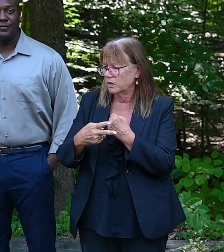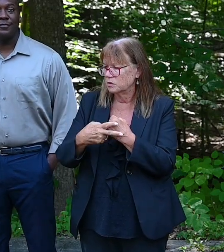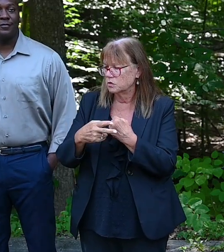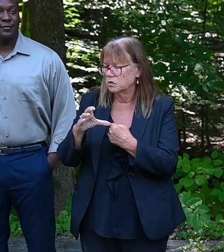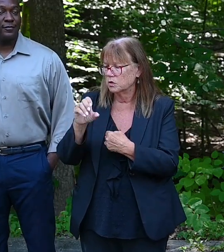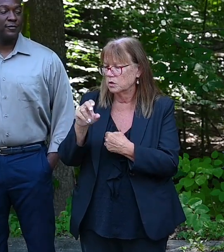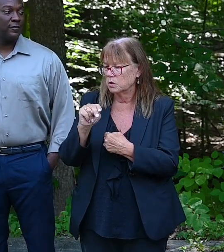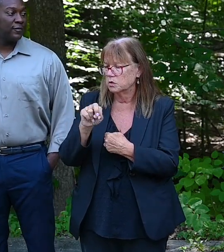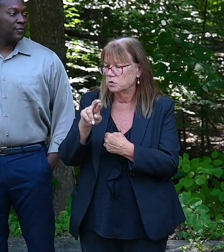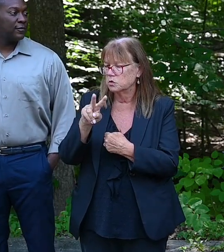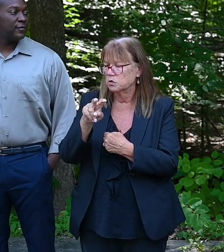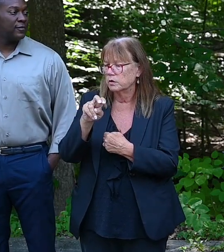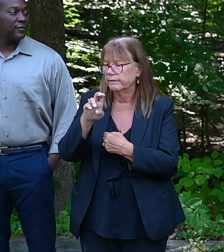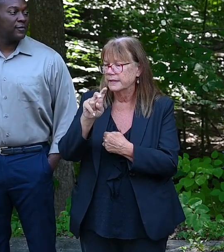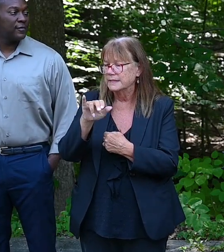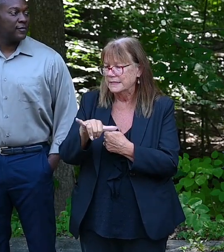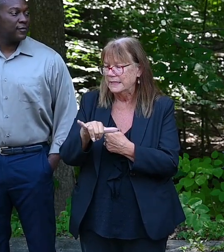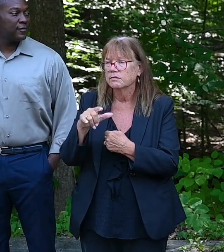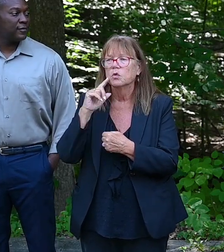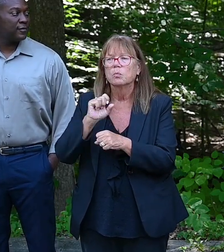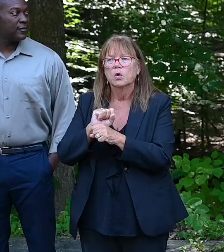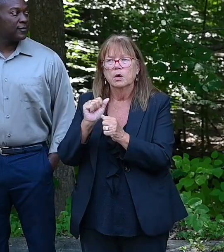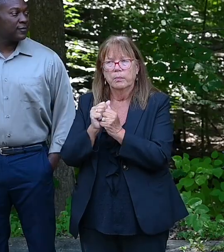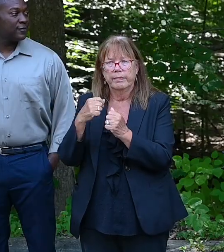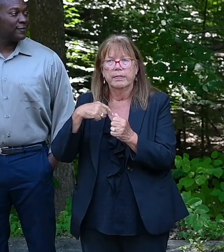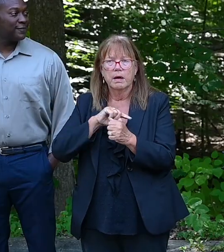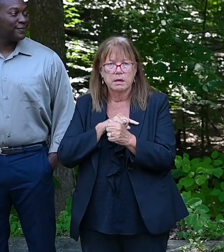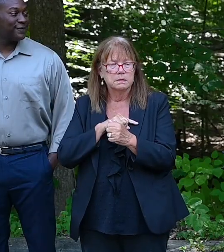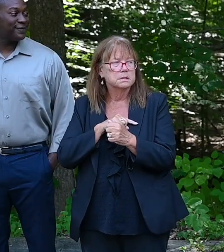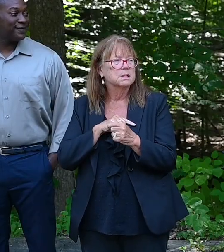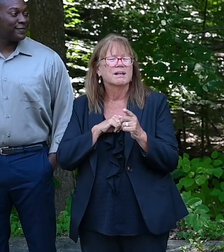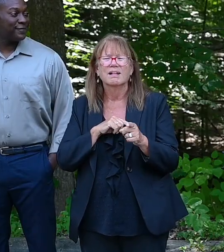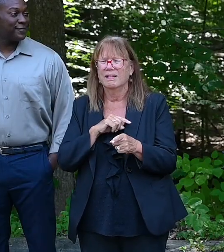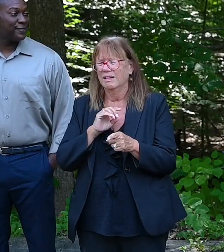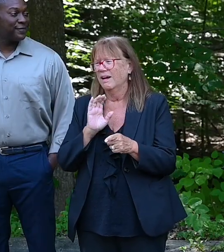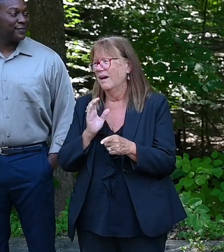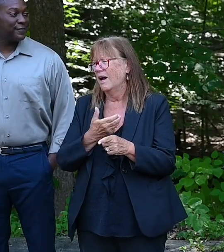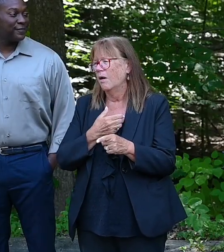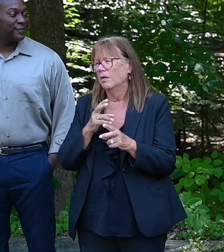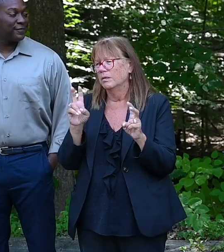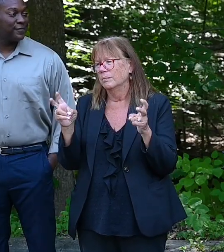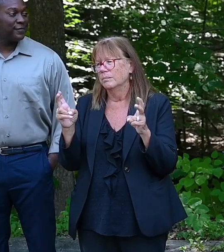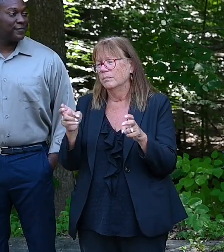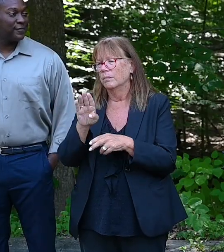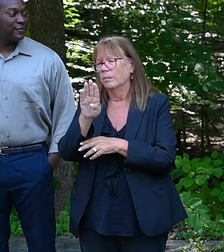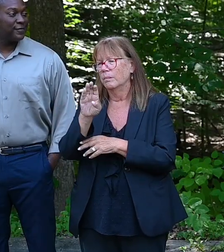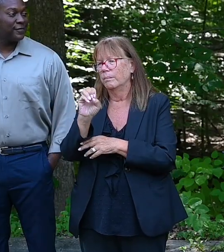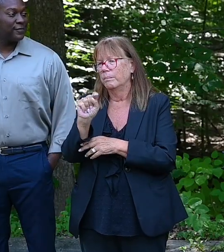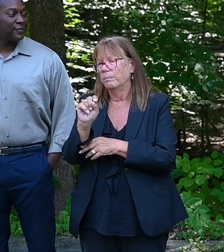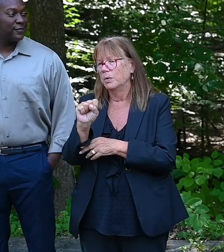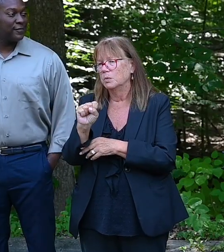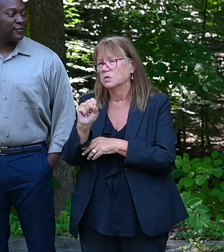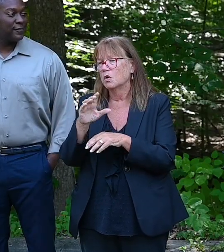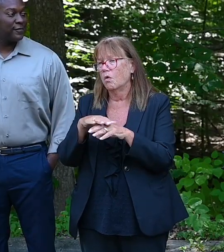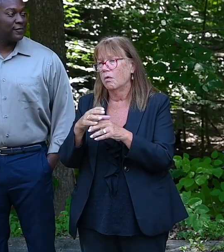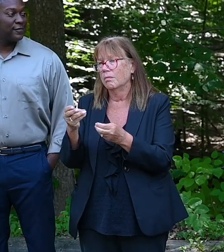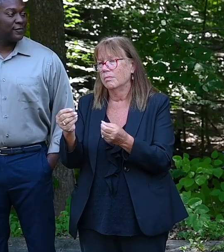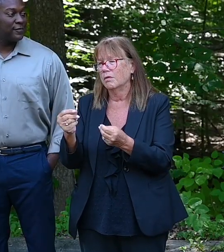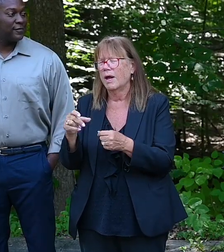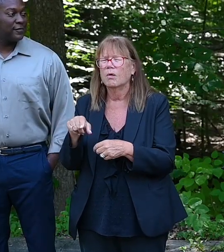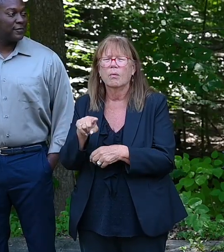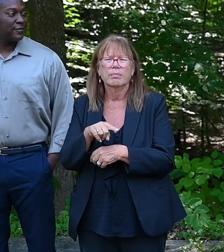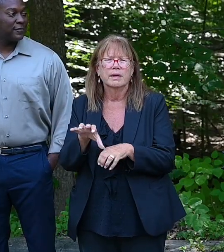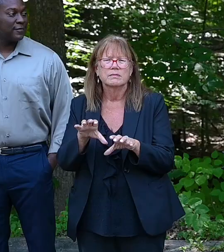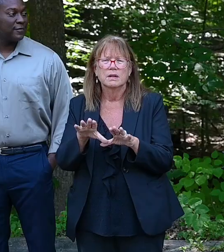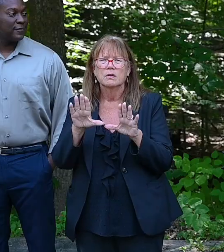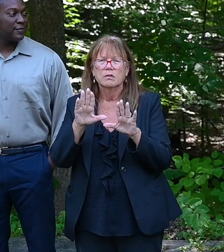lay the groundwork for this innovative program. The Conservancy, they've been our boots on the ground and have done a great job making nonprofit